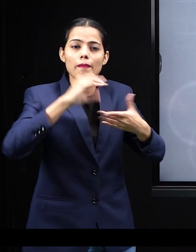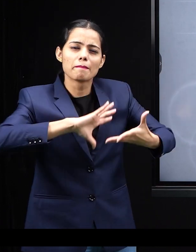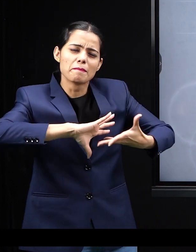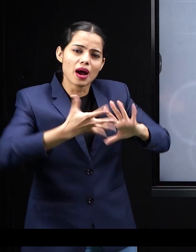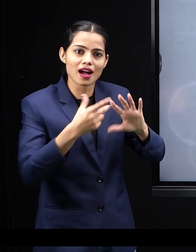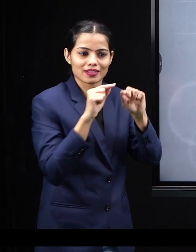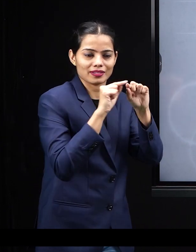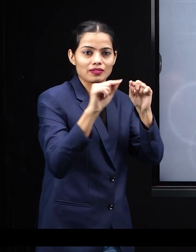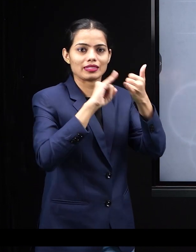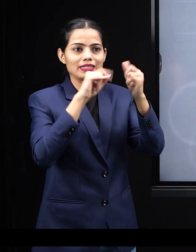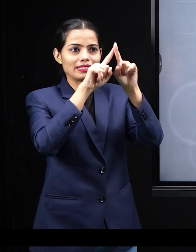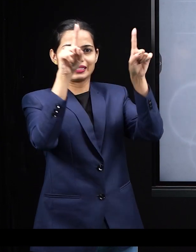segment.